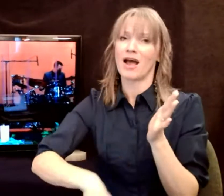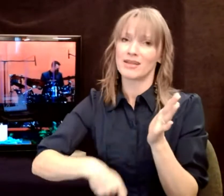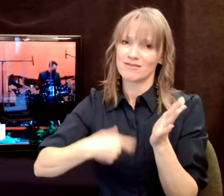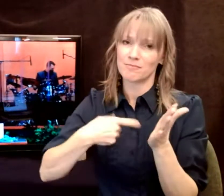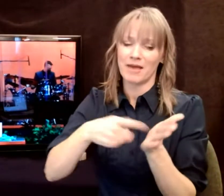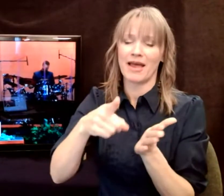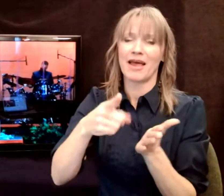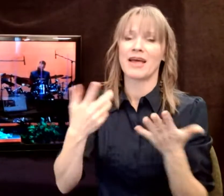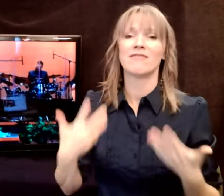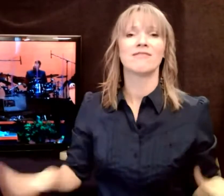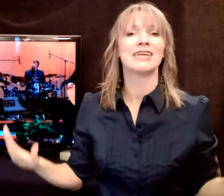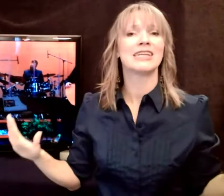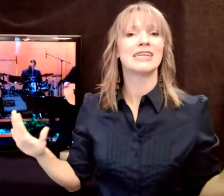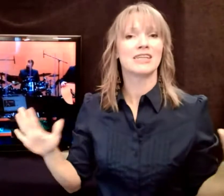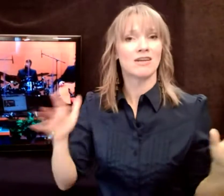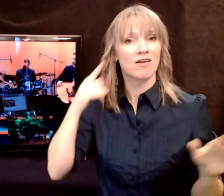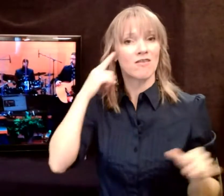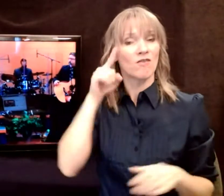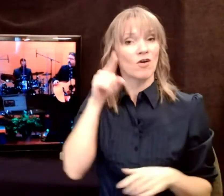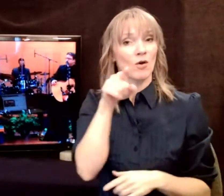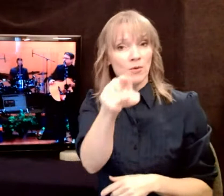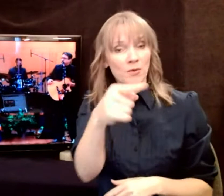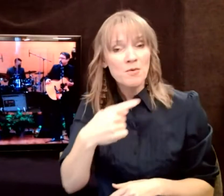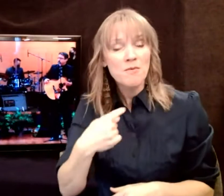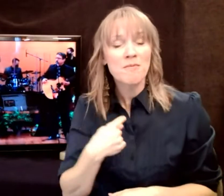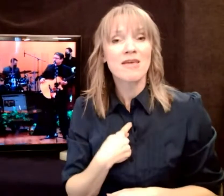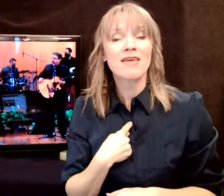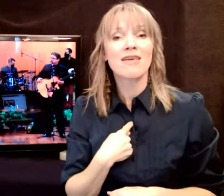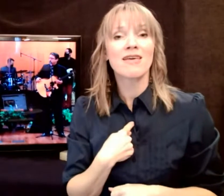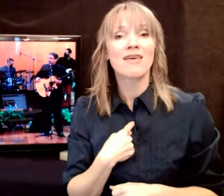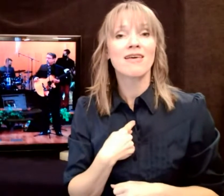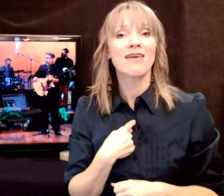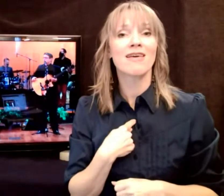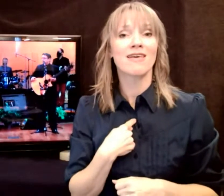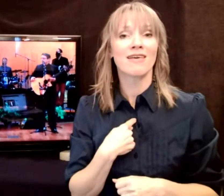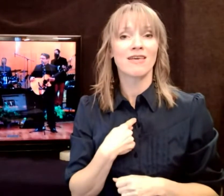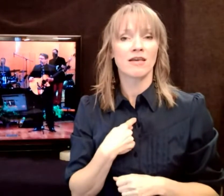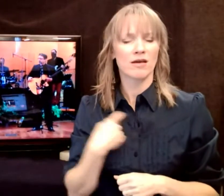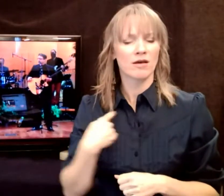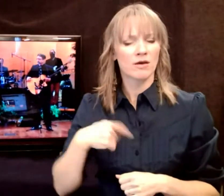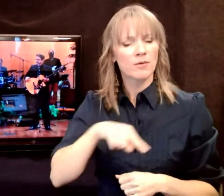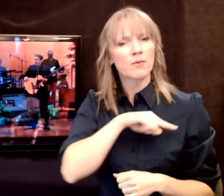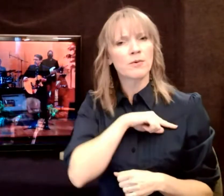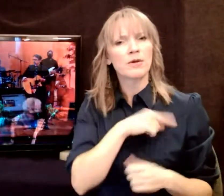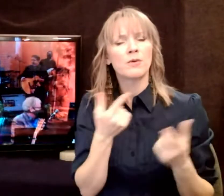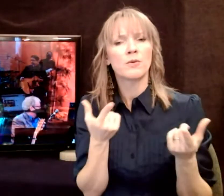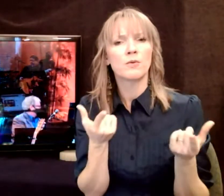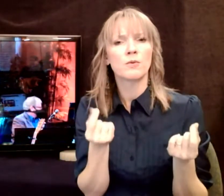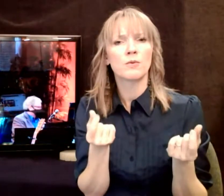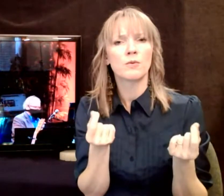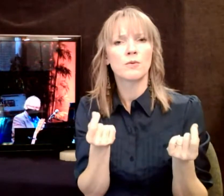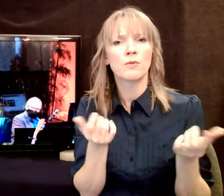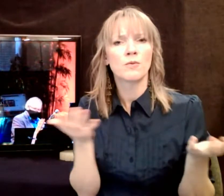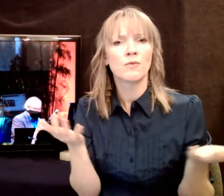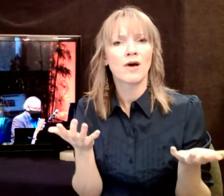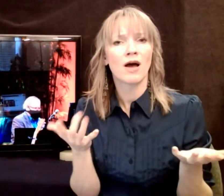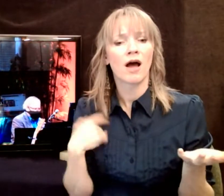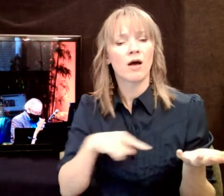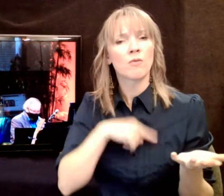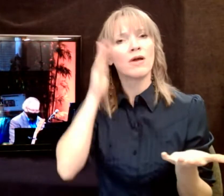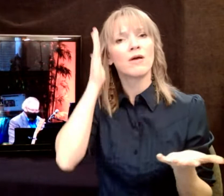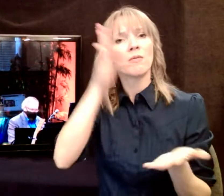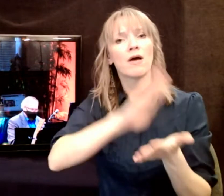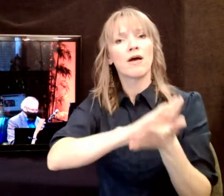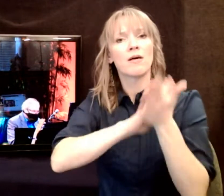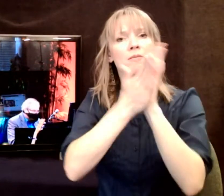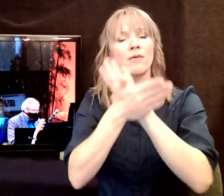there for you and me. What will we do? Who will we